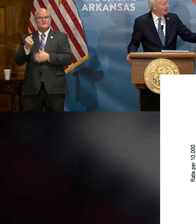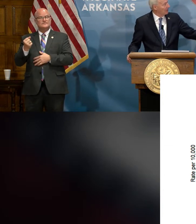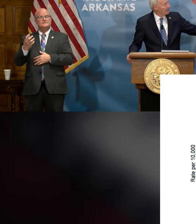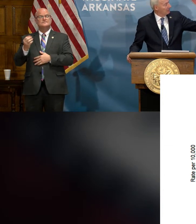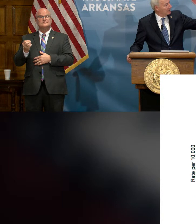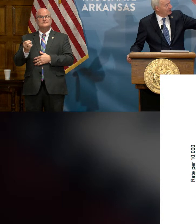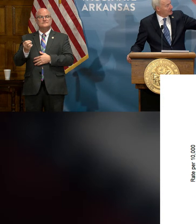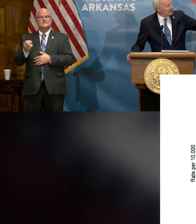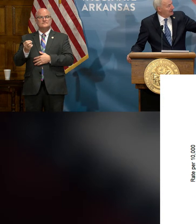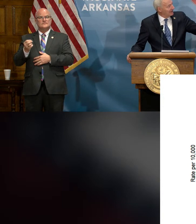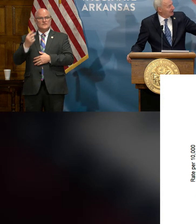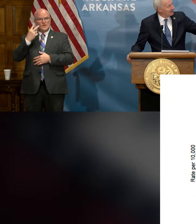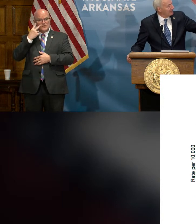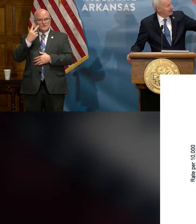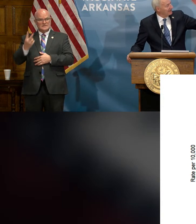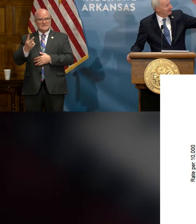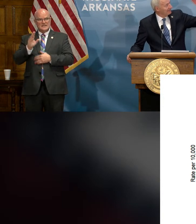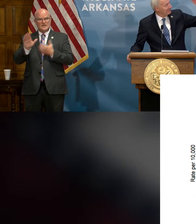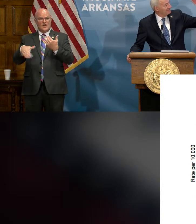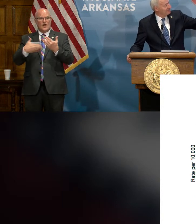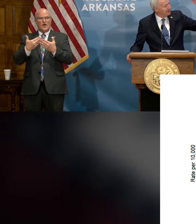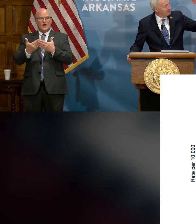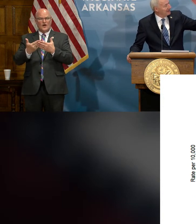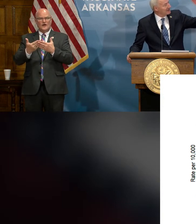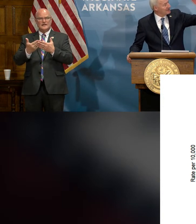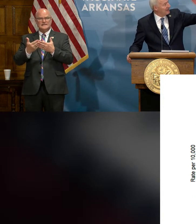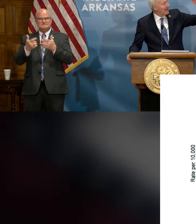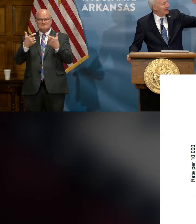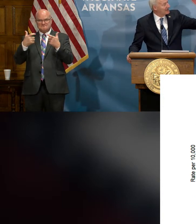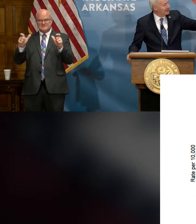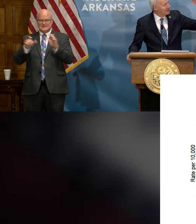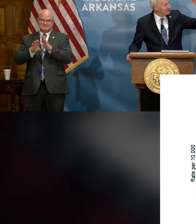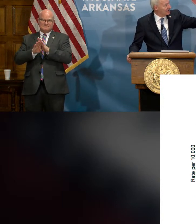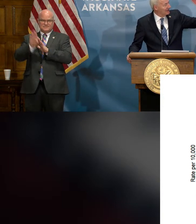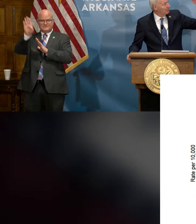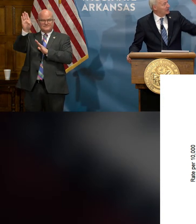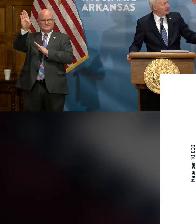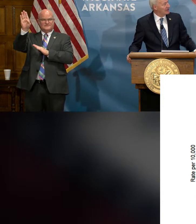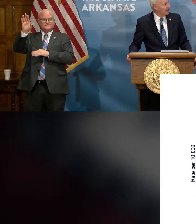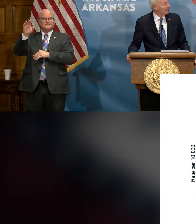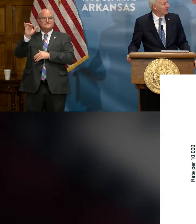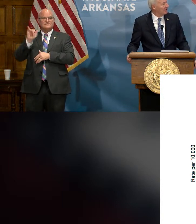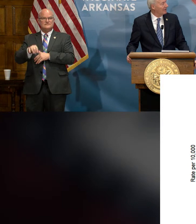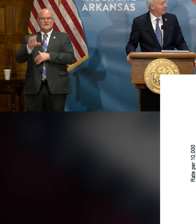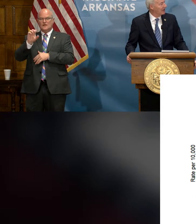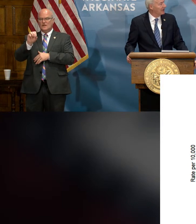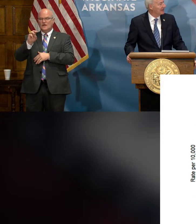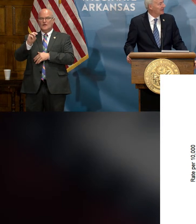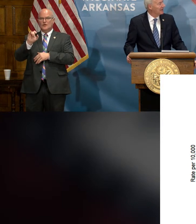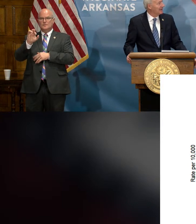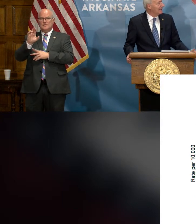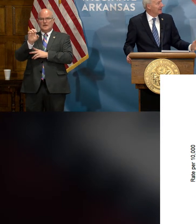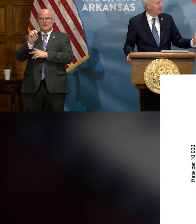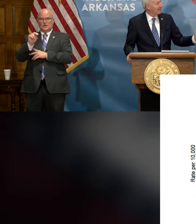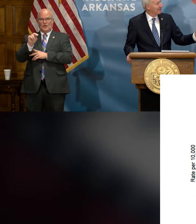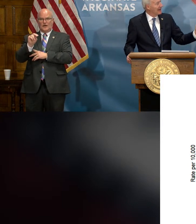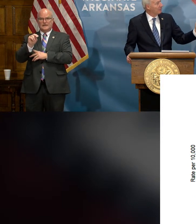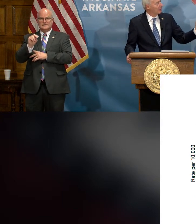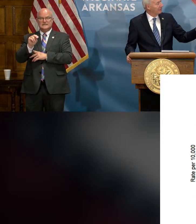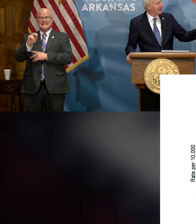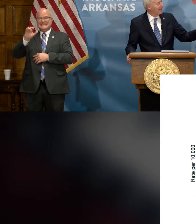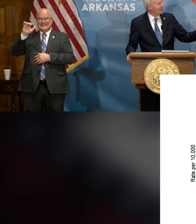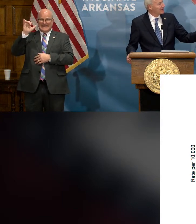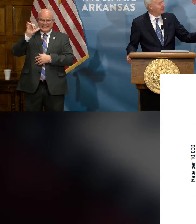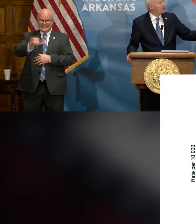so when you see all of the big spikes that you see, which is the Omicron variant,